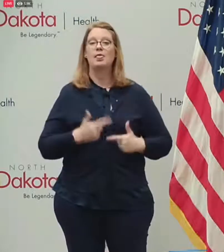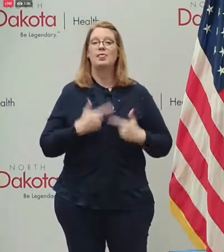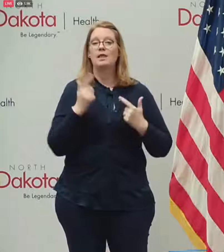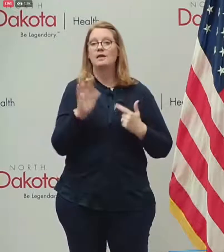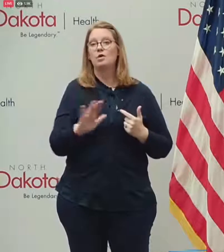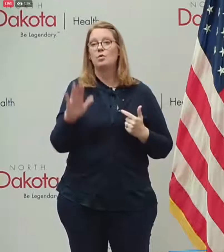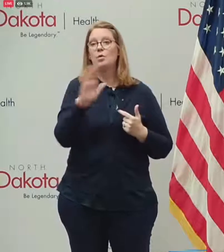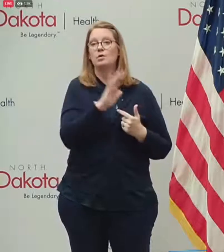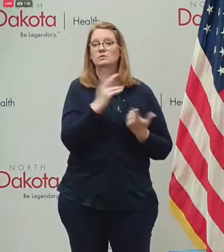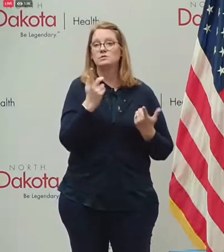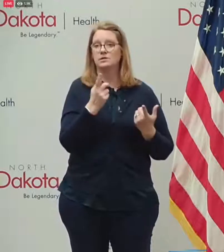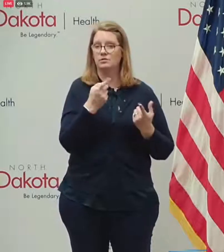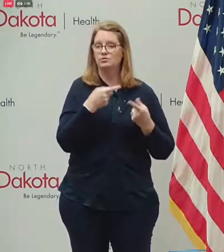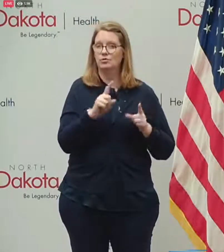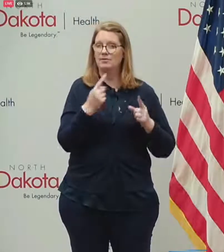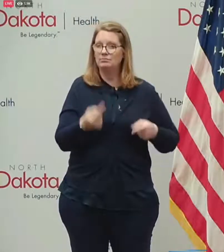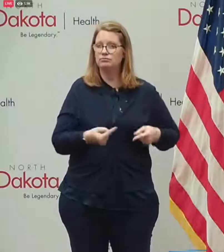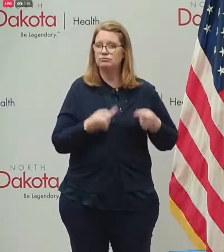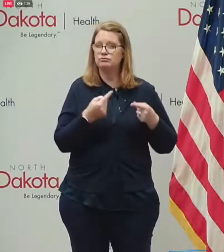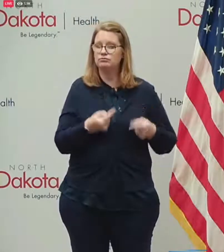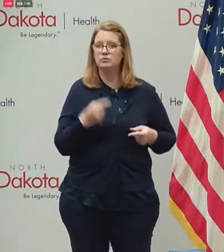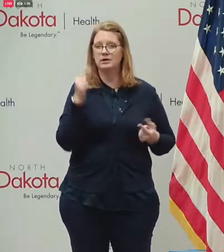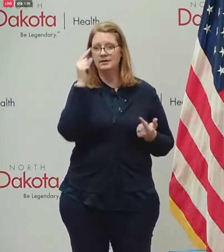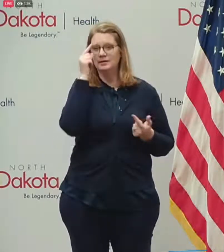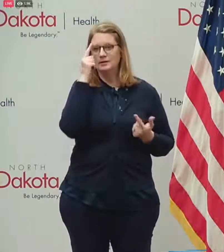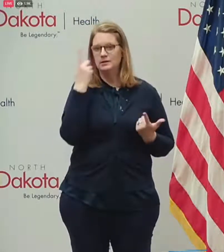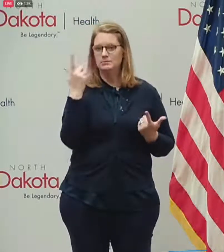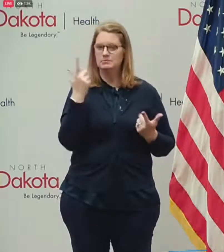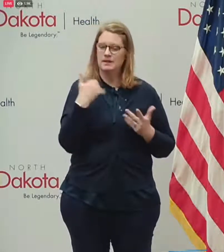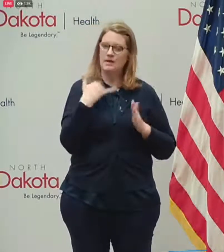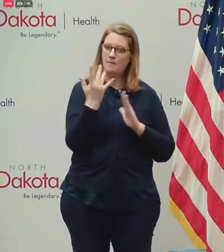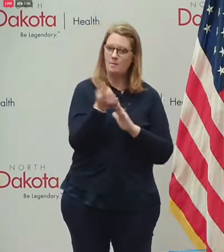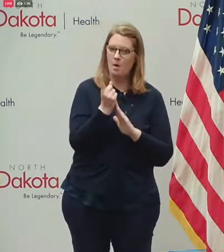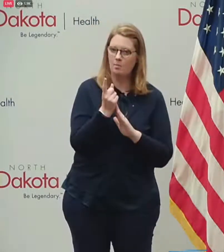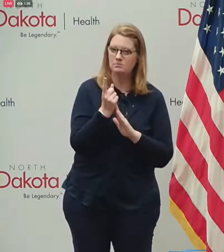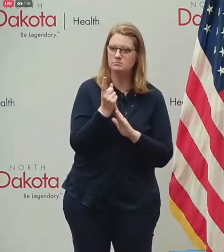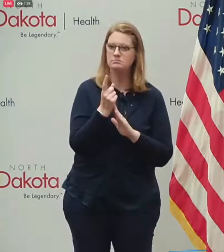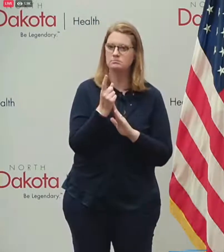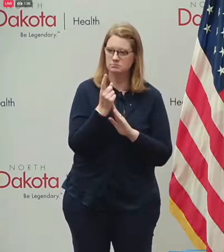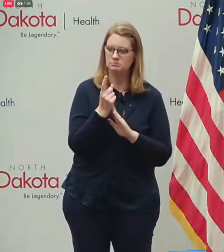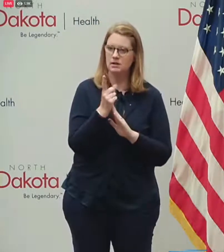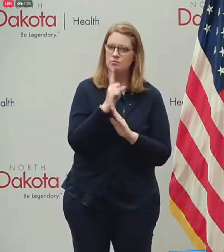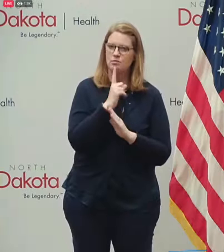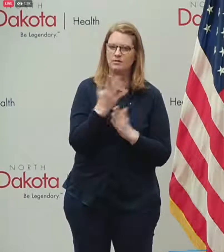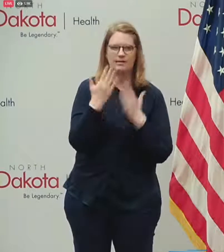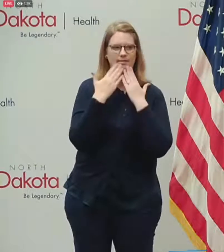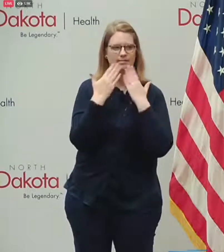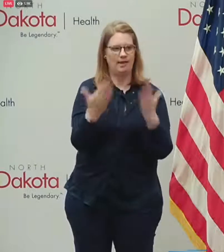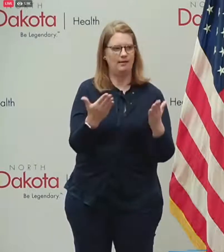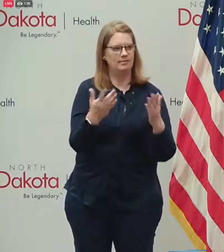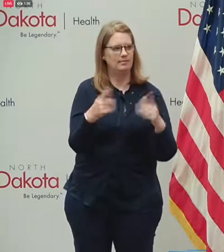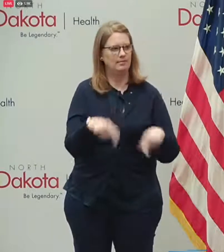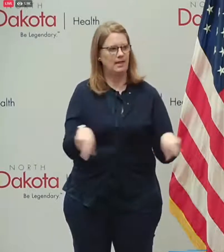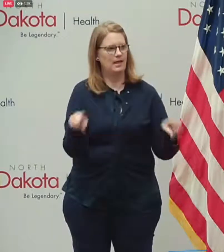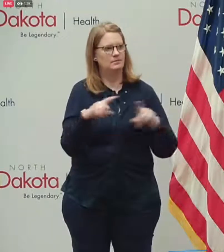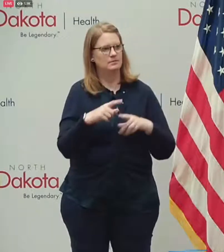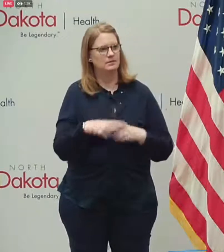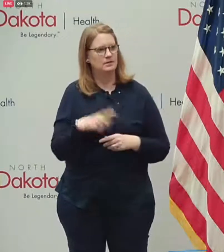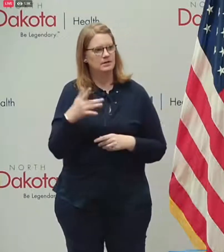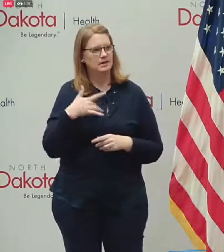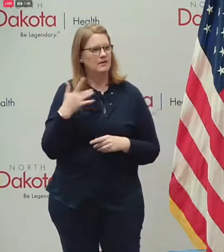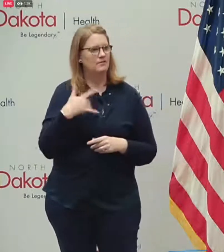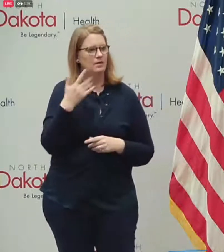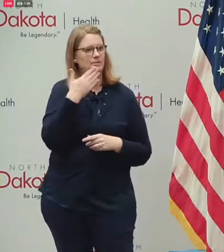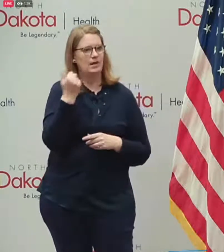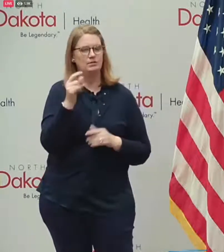difference right now during these challenging times, take a moment and extend a thanks to them, and they'll feel better, and so will